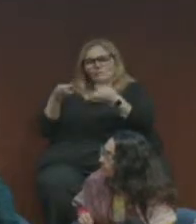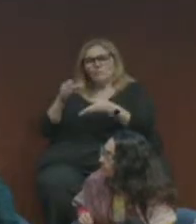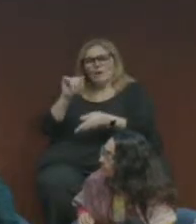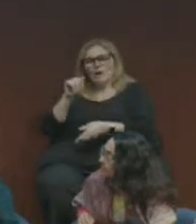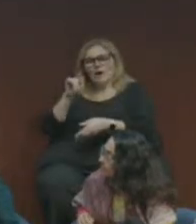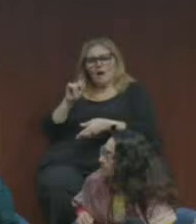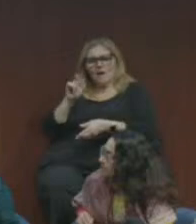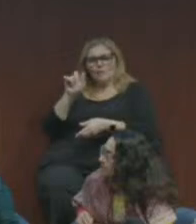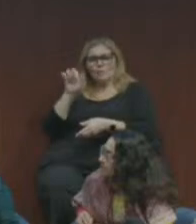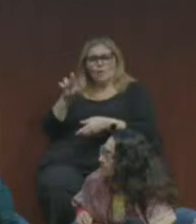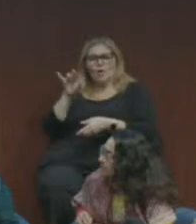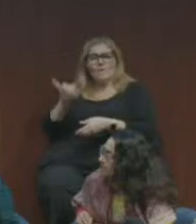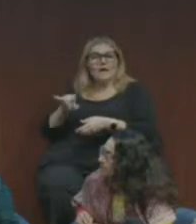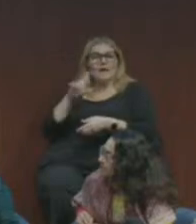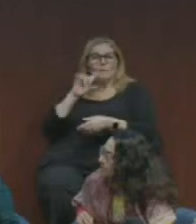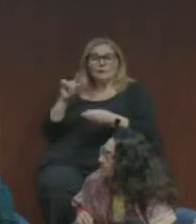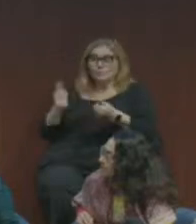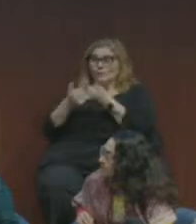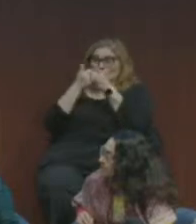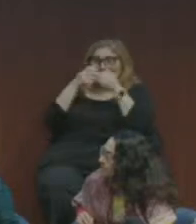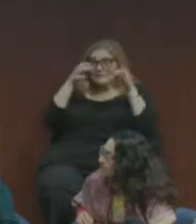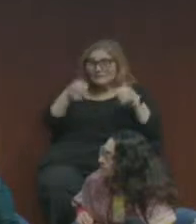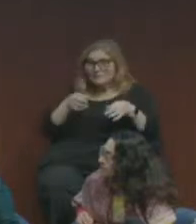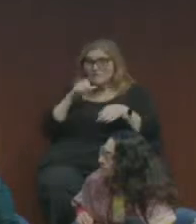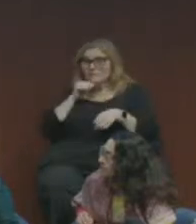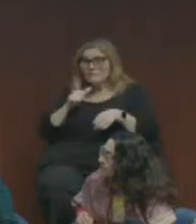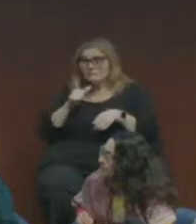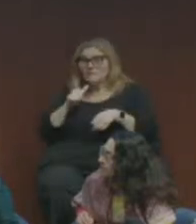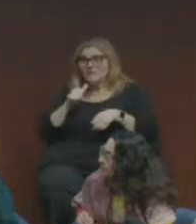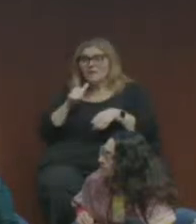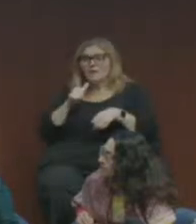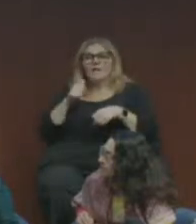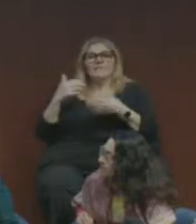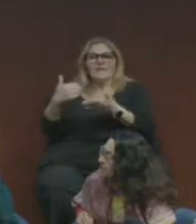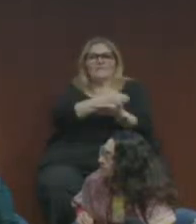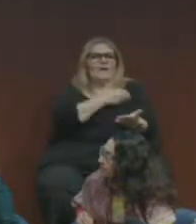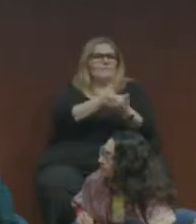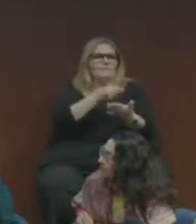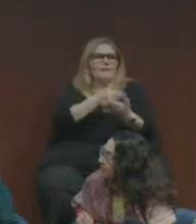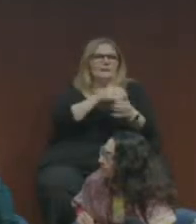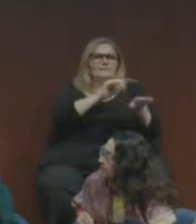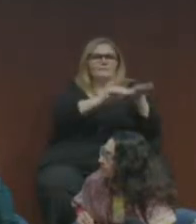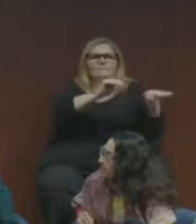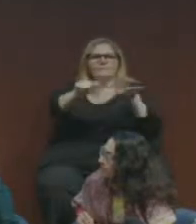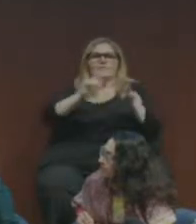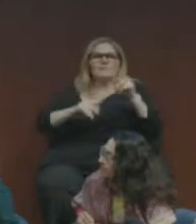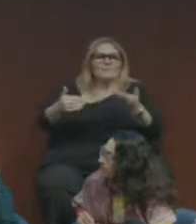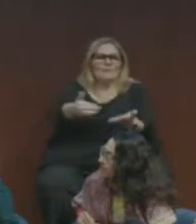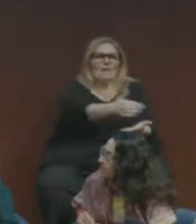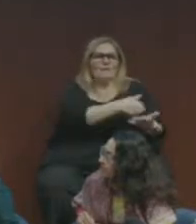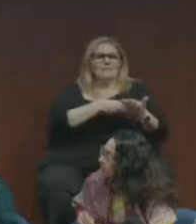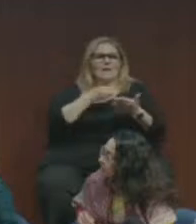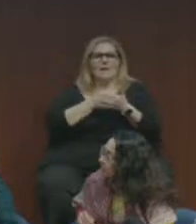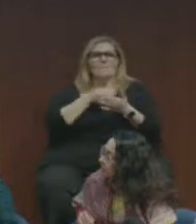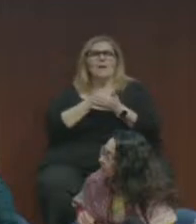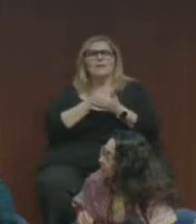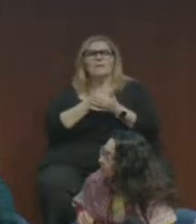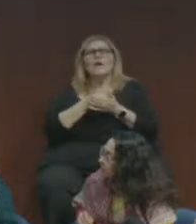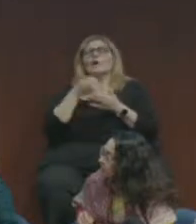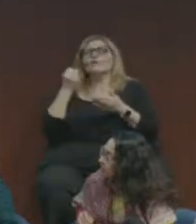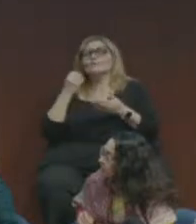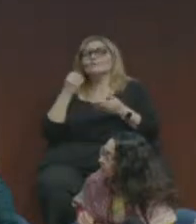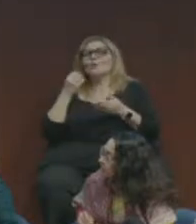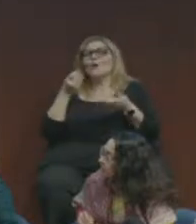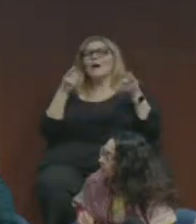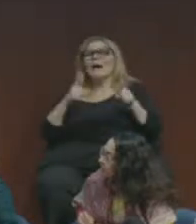did the UNRWA do instead of challenging that decision? Fundraise from the people. So you are turning